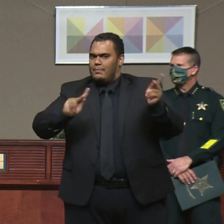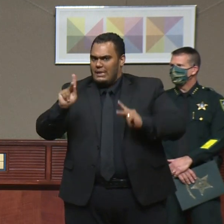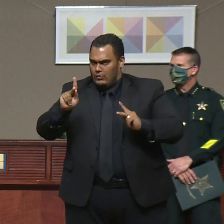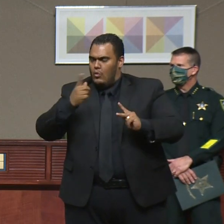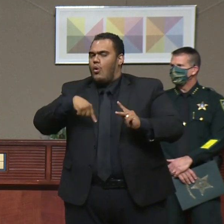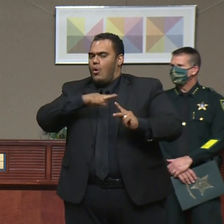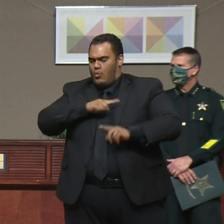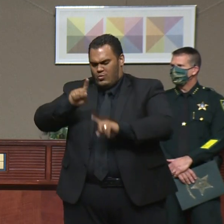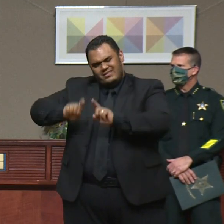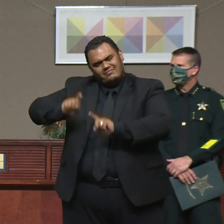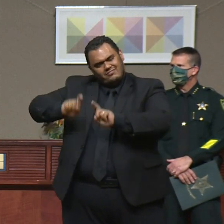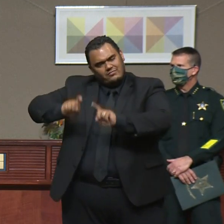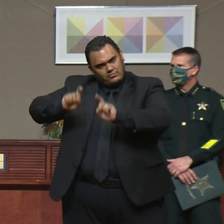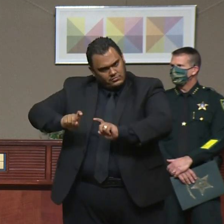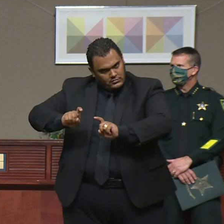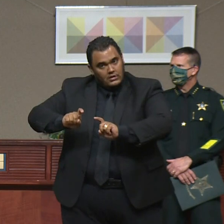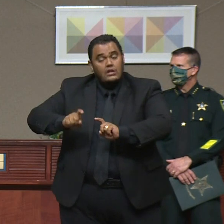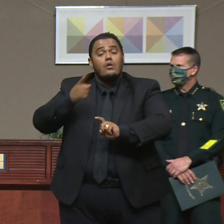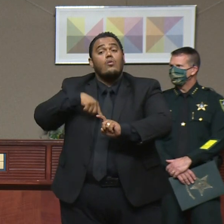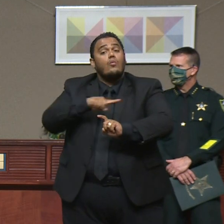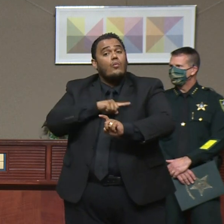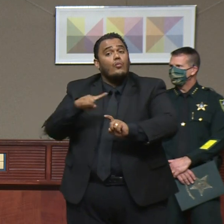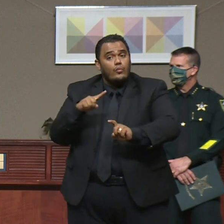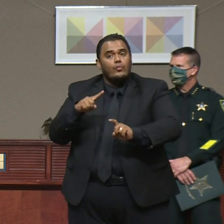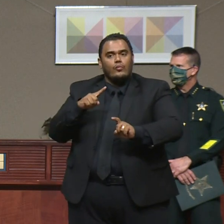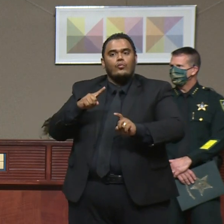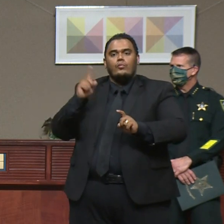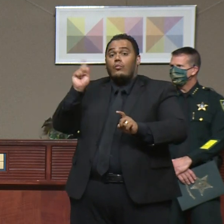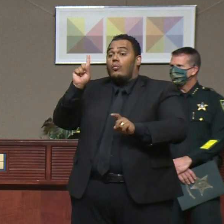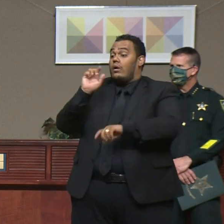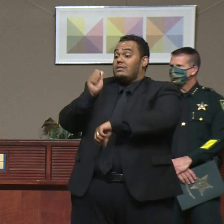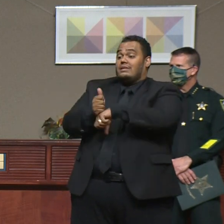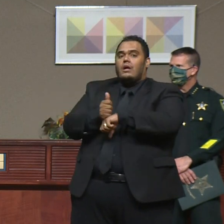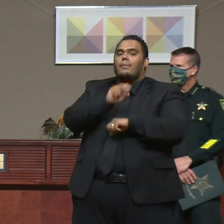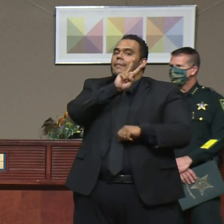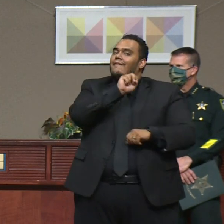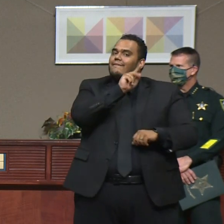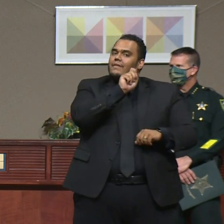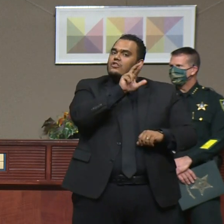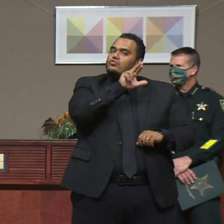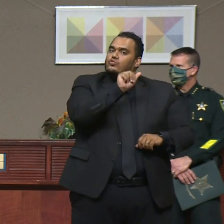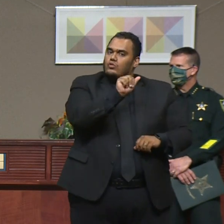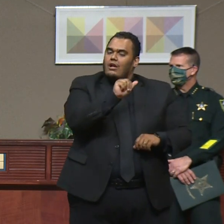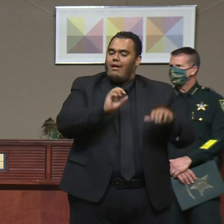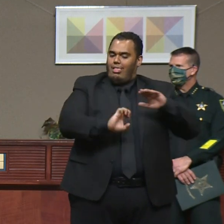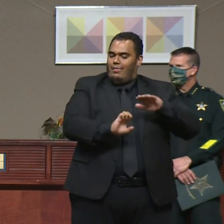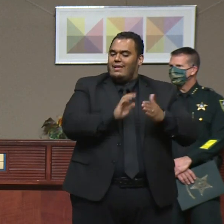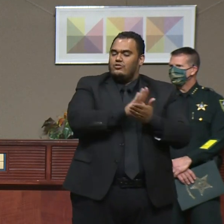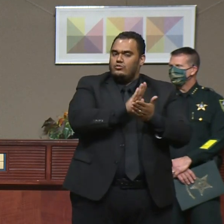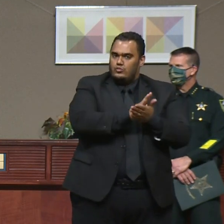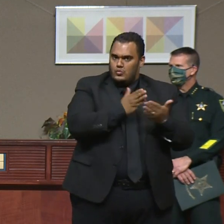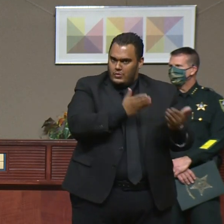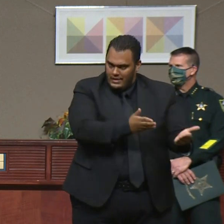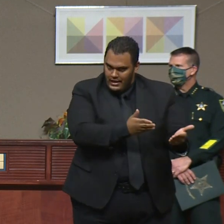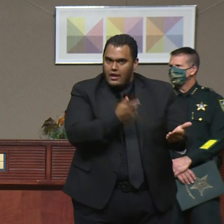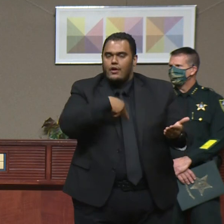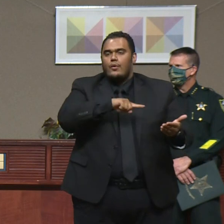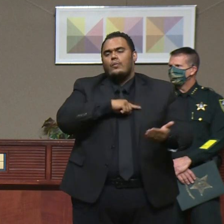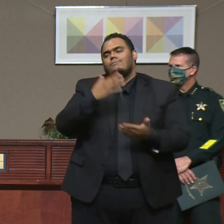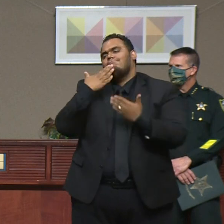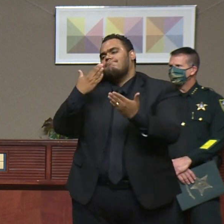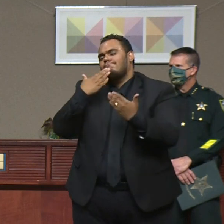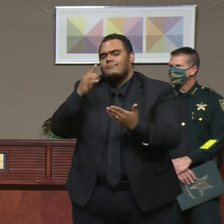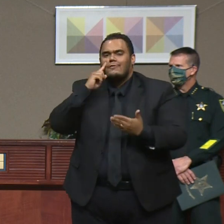tests. We're located at the Ventura Elementary School, and we're very grateful to Orange County Public